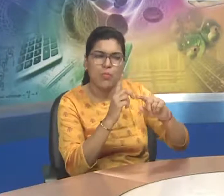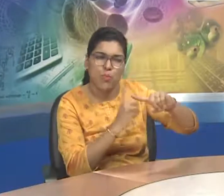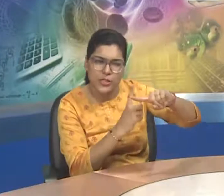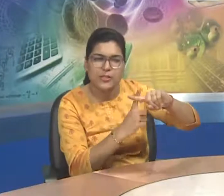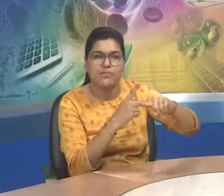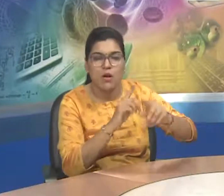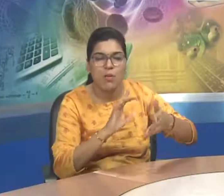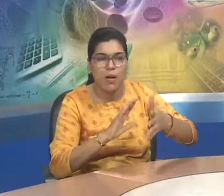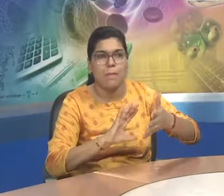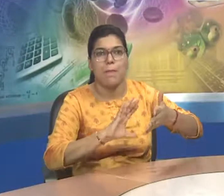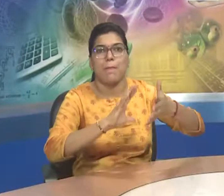discrimination.